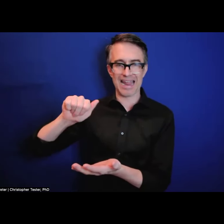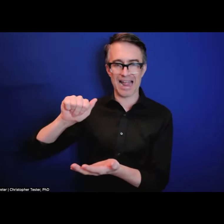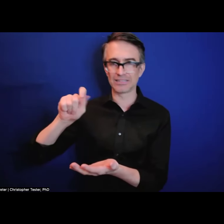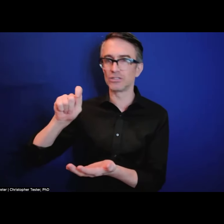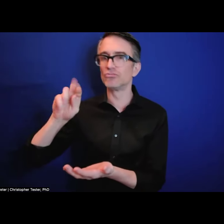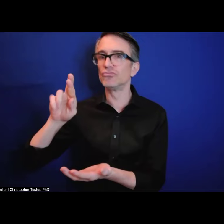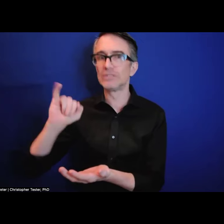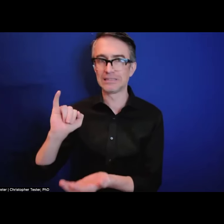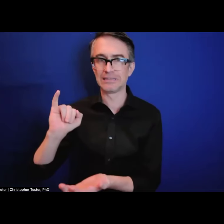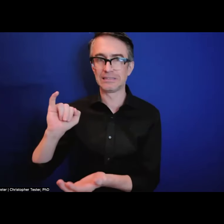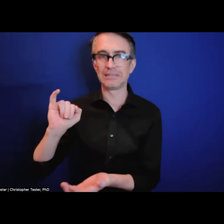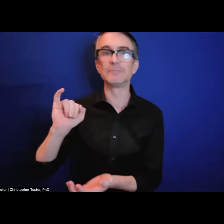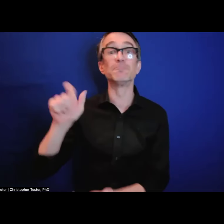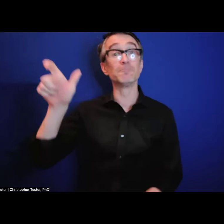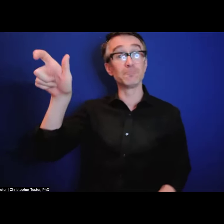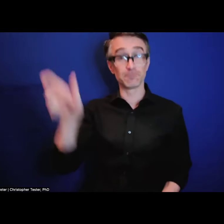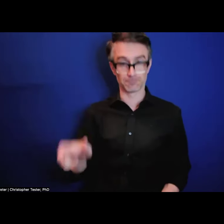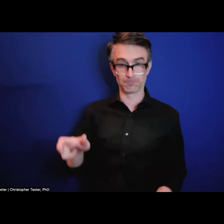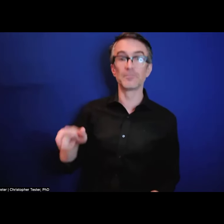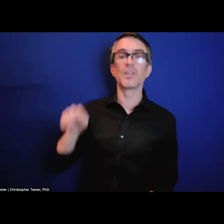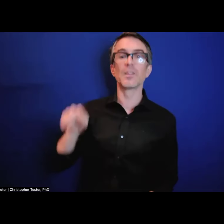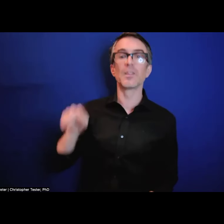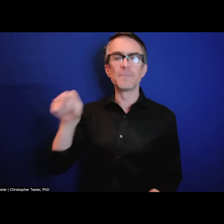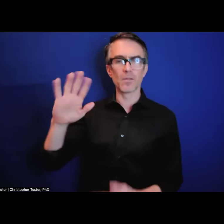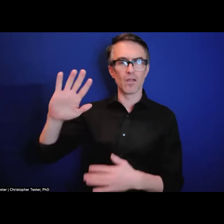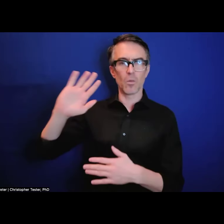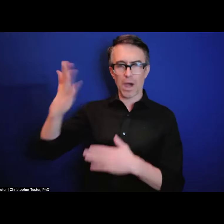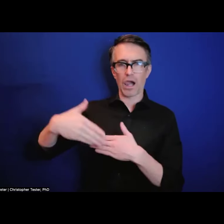to know what all of your experience has been. Over